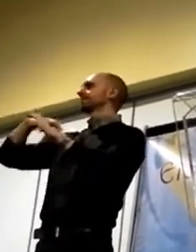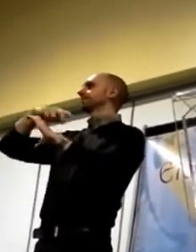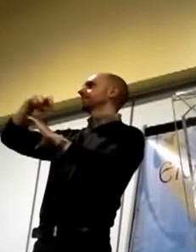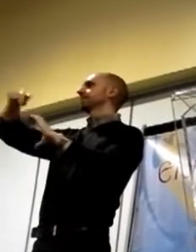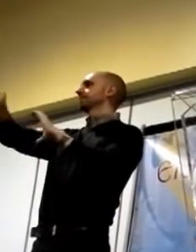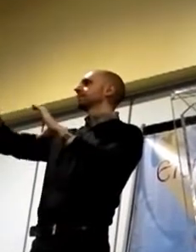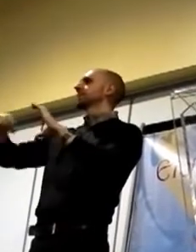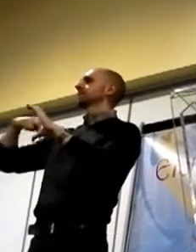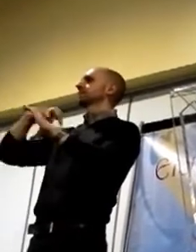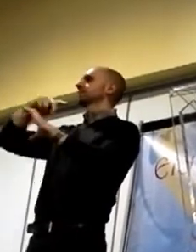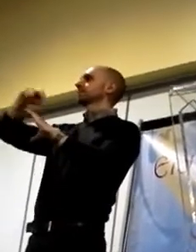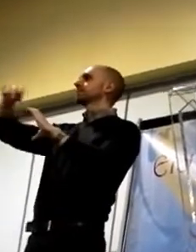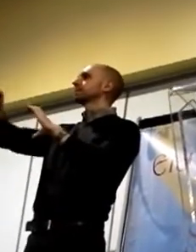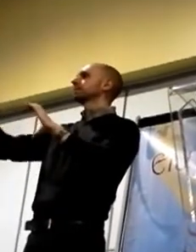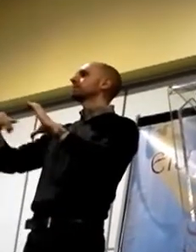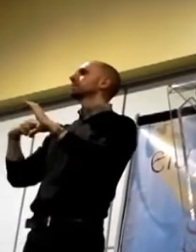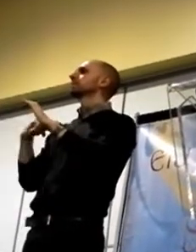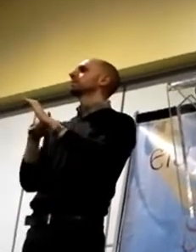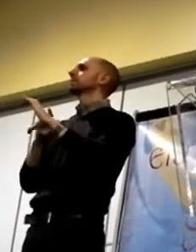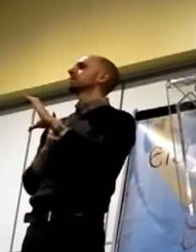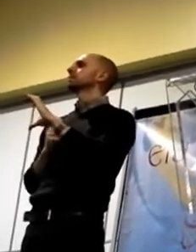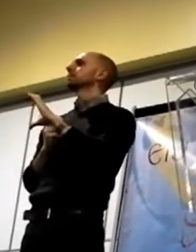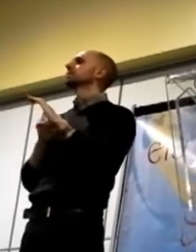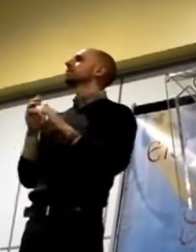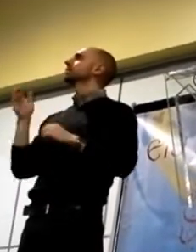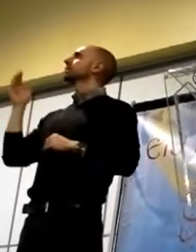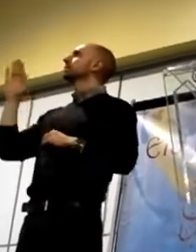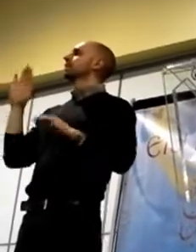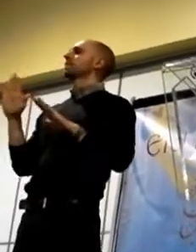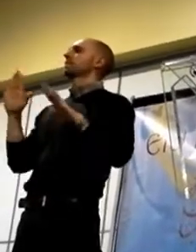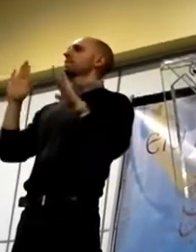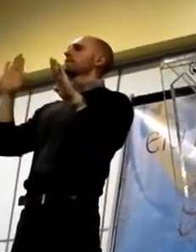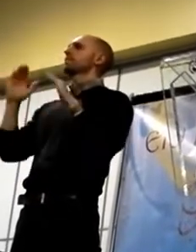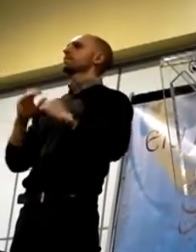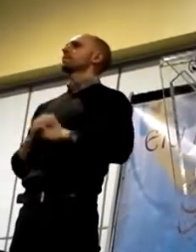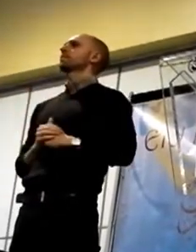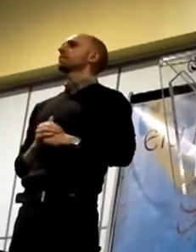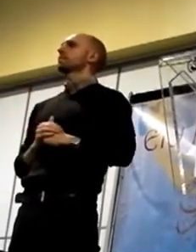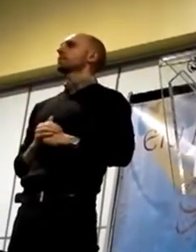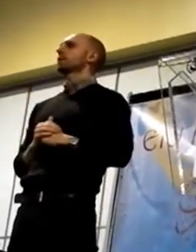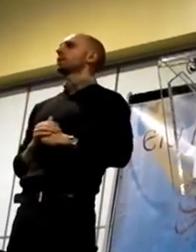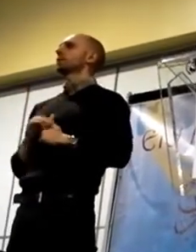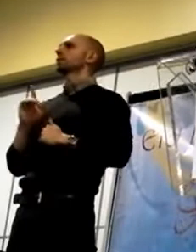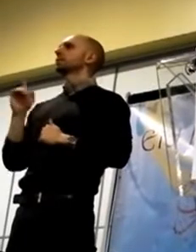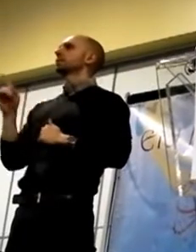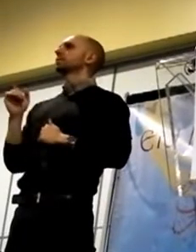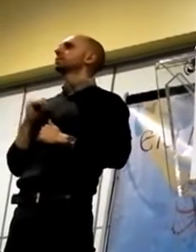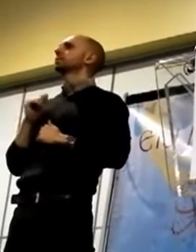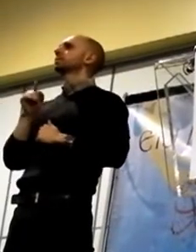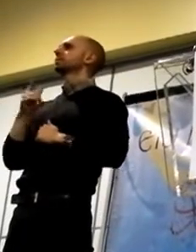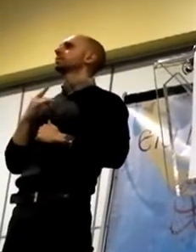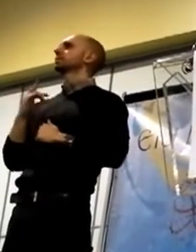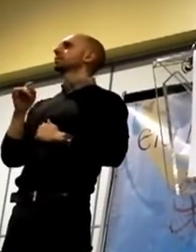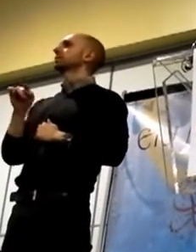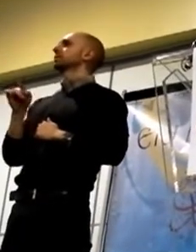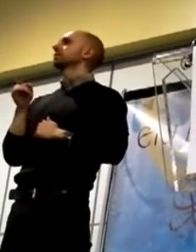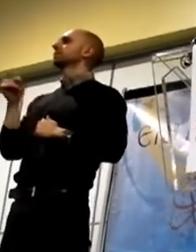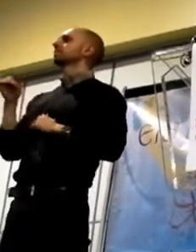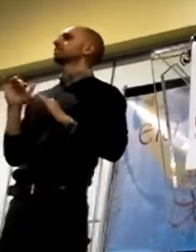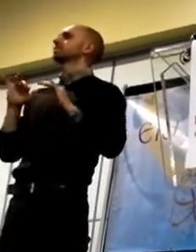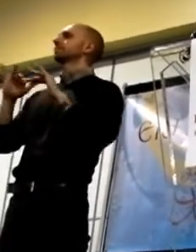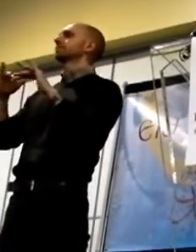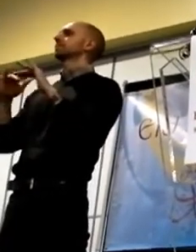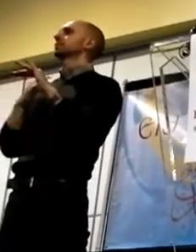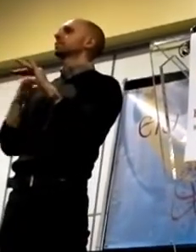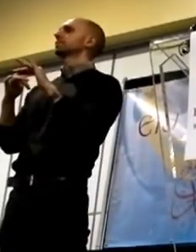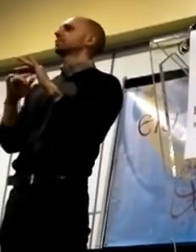Allahu Akbar. As many stones being thrown in Jamarat, Allahu Akbar. As many